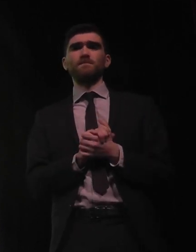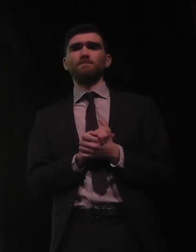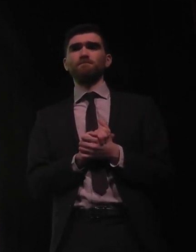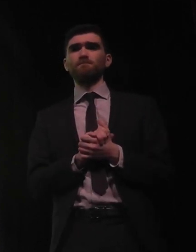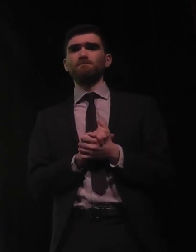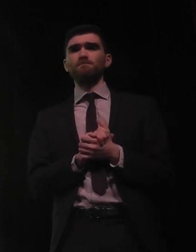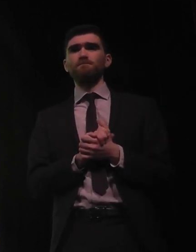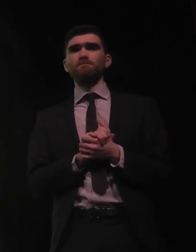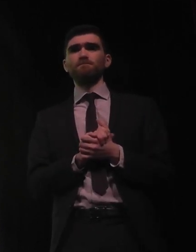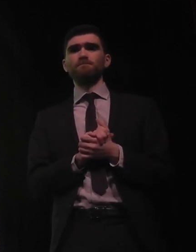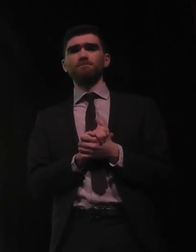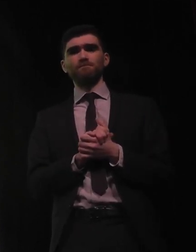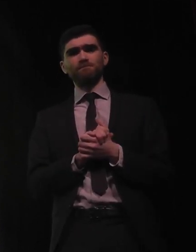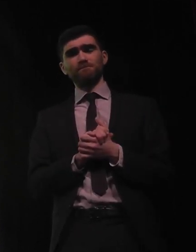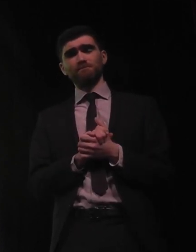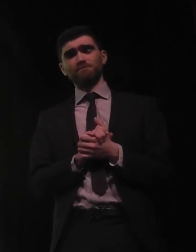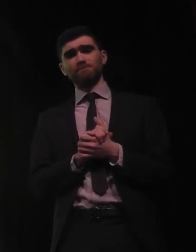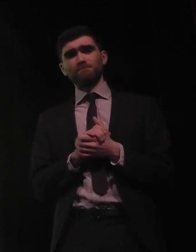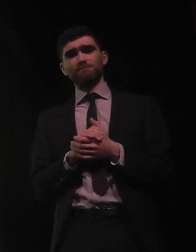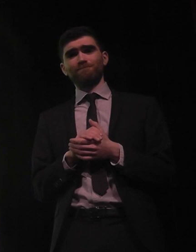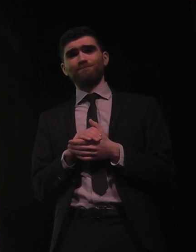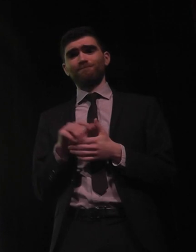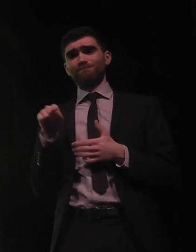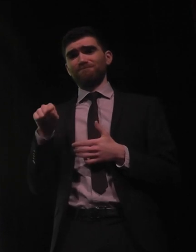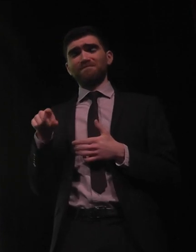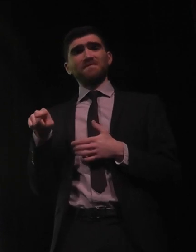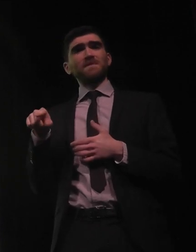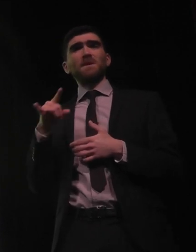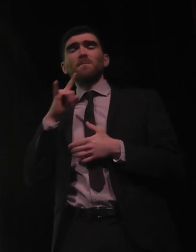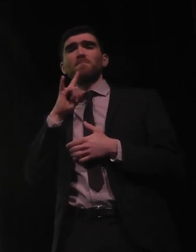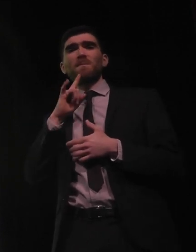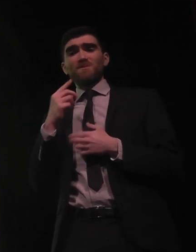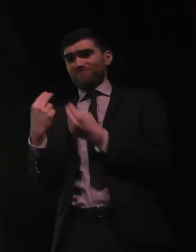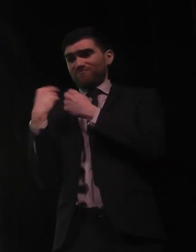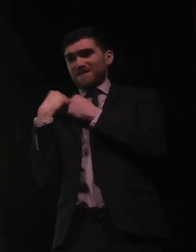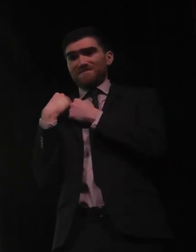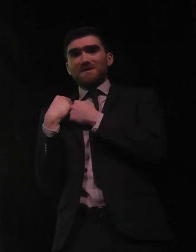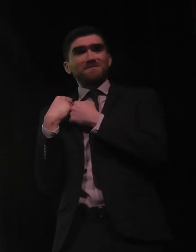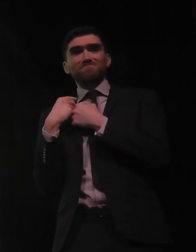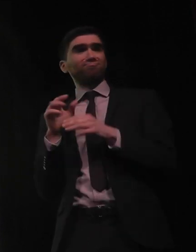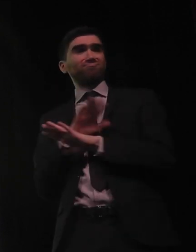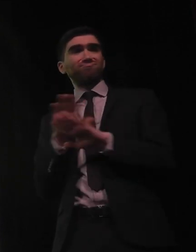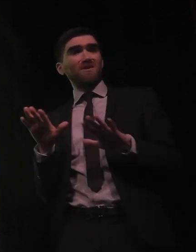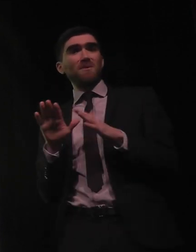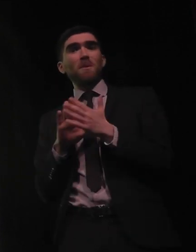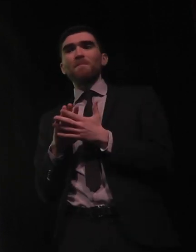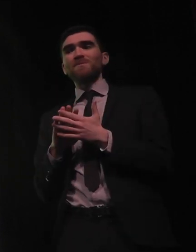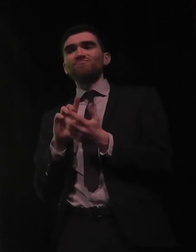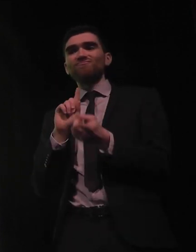That they, the Bangladeshis, are both least responsible for and least able to afford the remedial action to contend